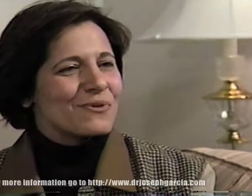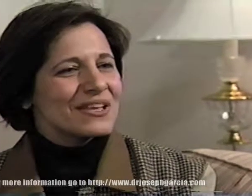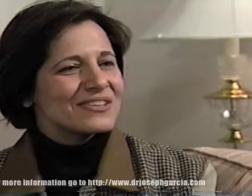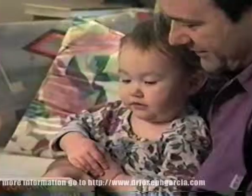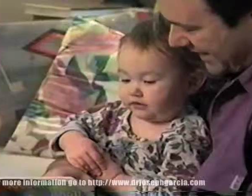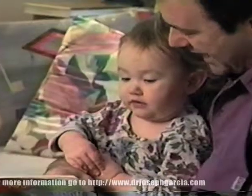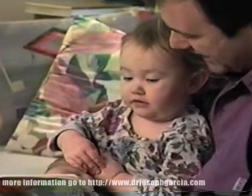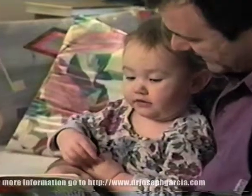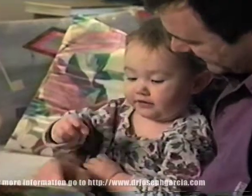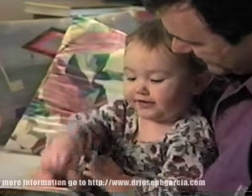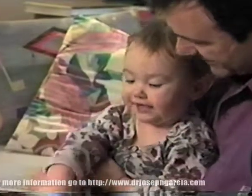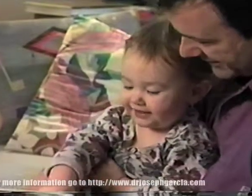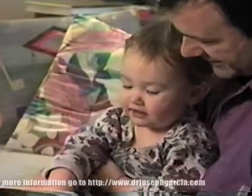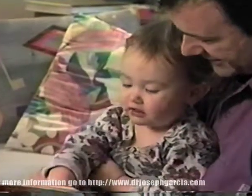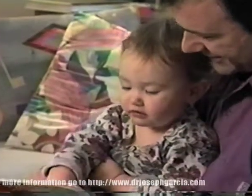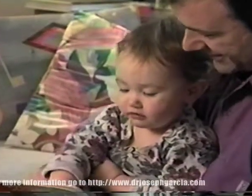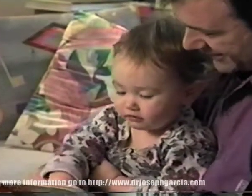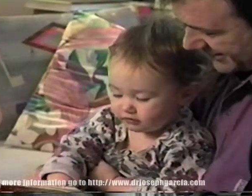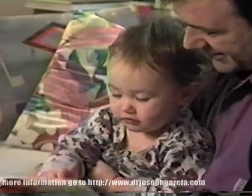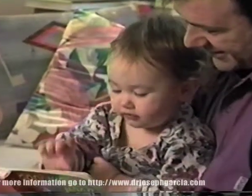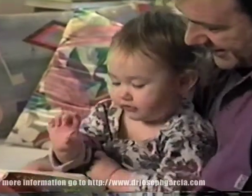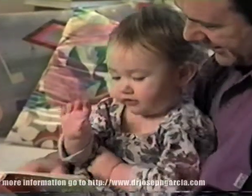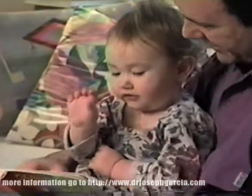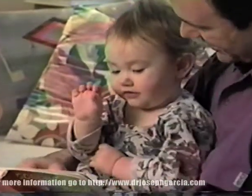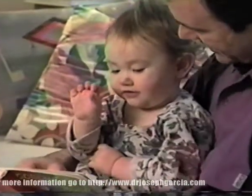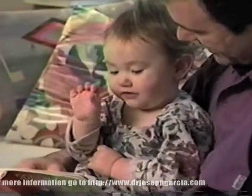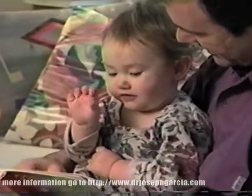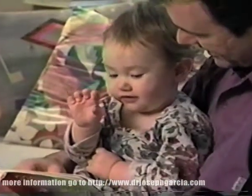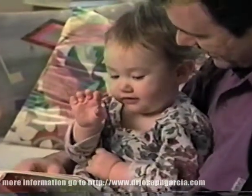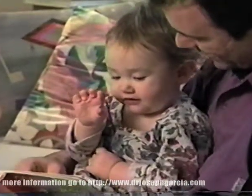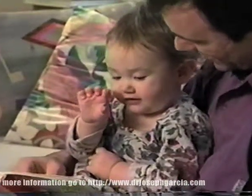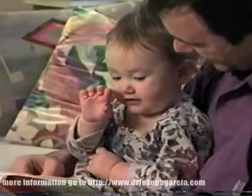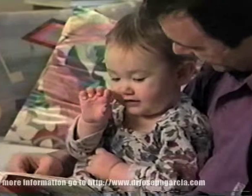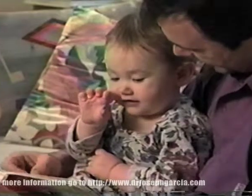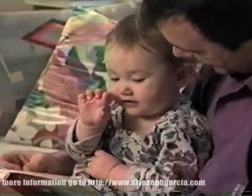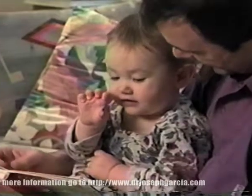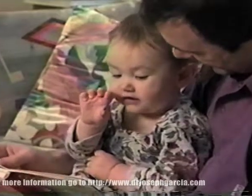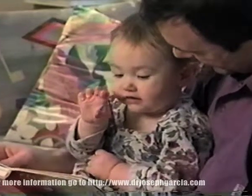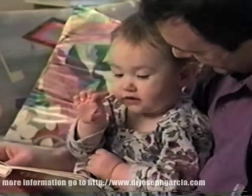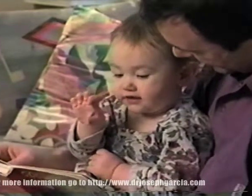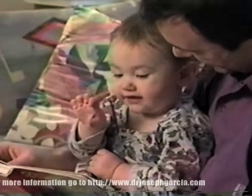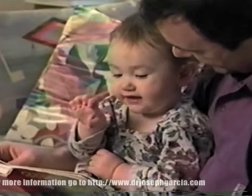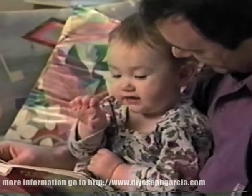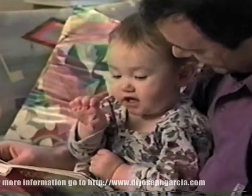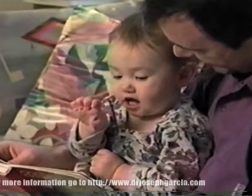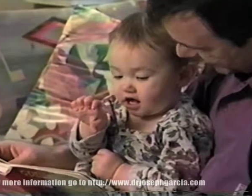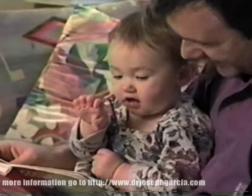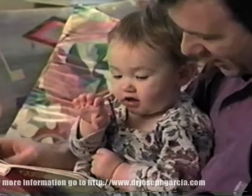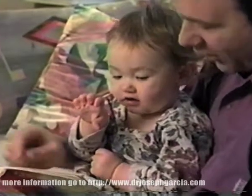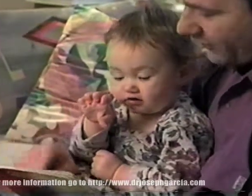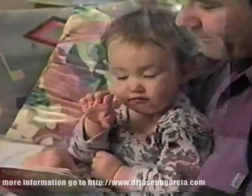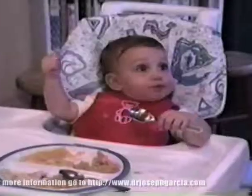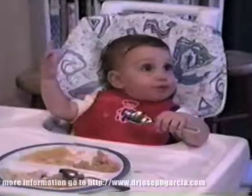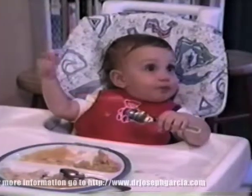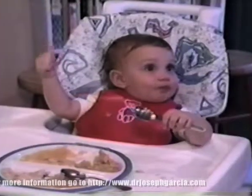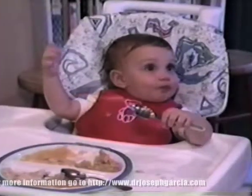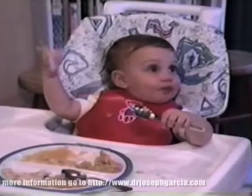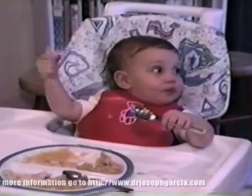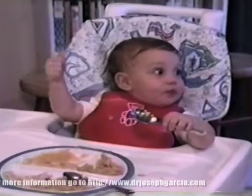can see the hands articulate the words, it's a slight advantage for the young child who wants to produce those words. She's getting milk, that's right.